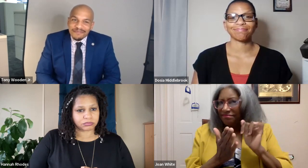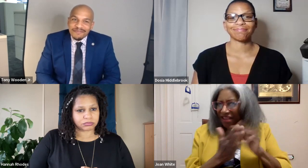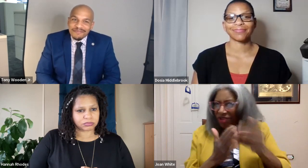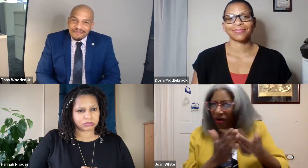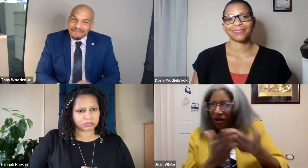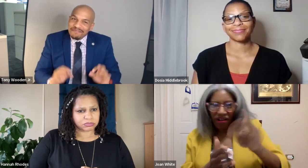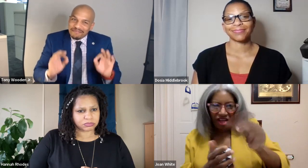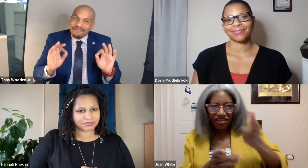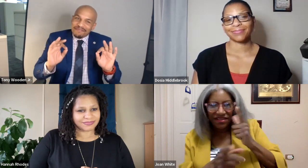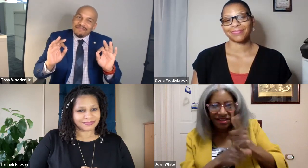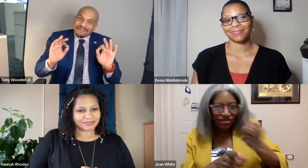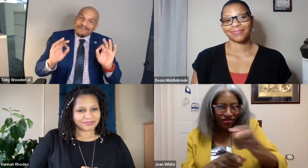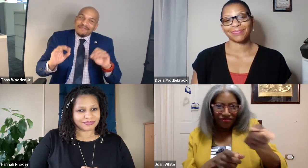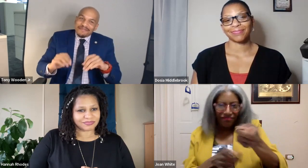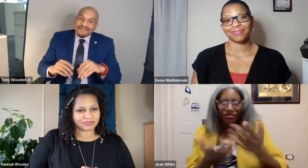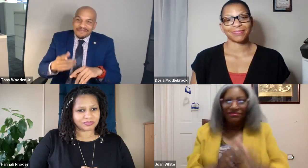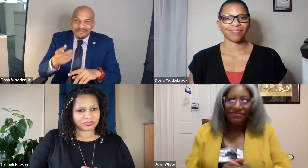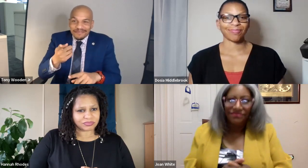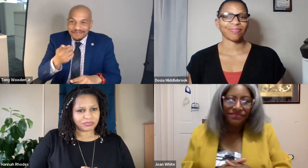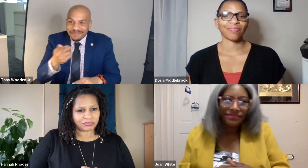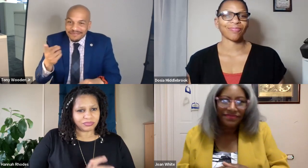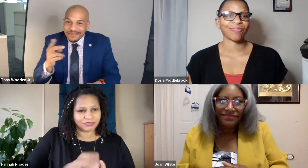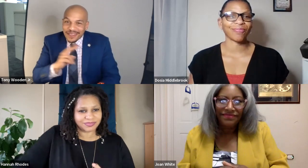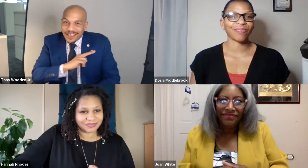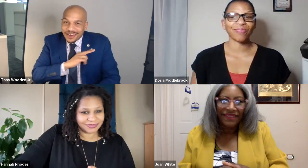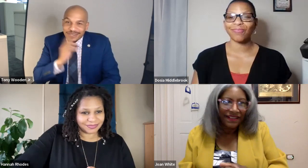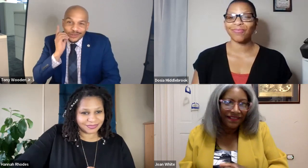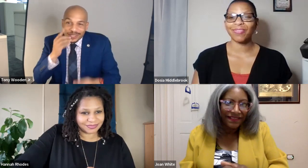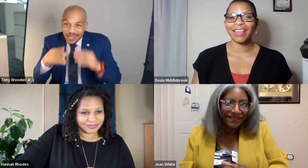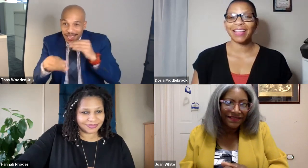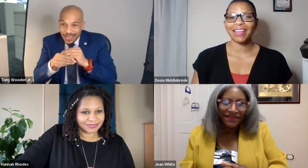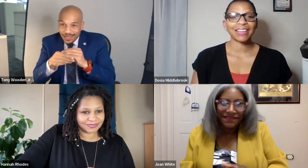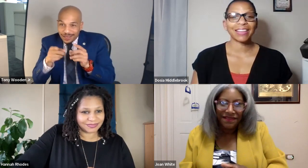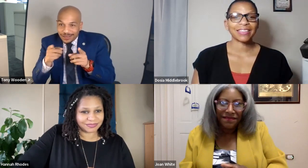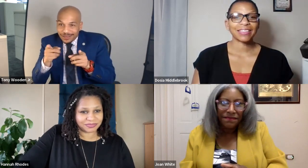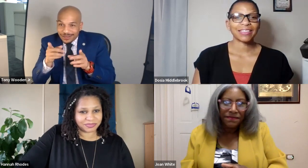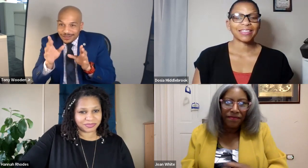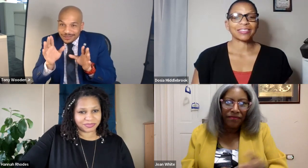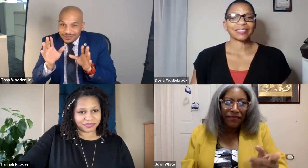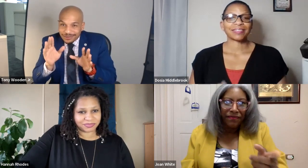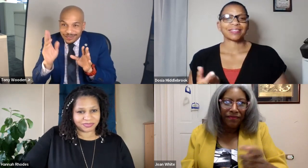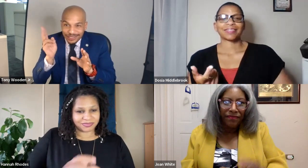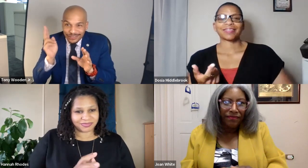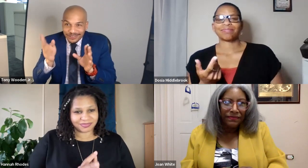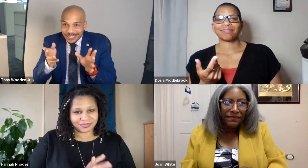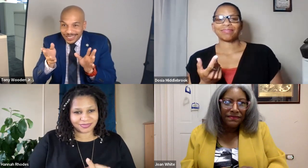I think that's all. I mean, there's lots of other sisters. Maybe they have some more information. Do you have anything that you want to